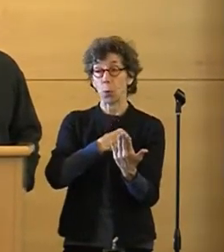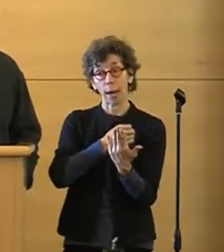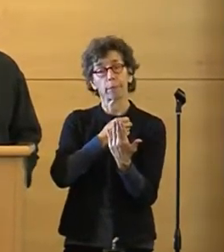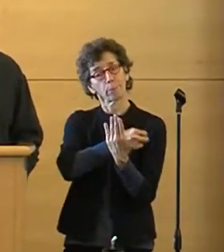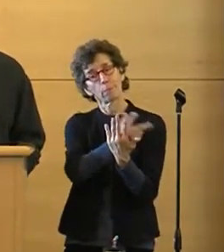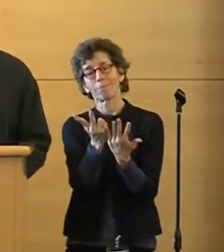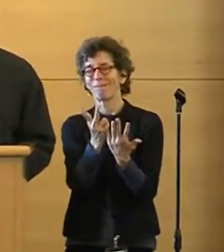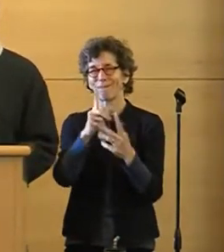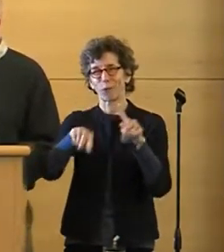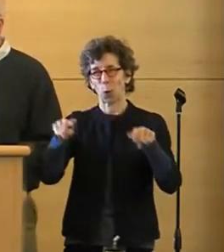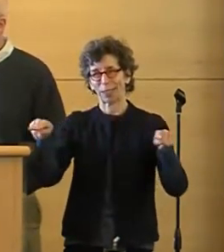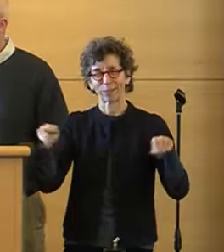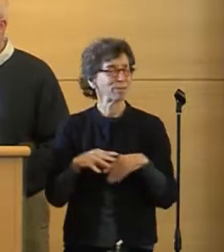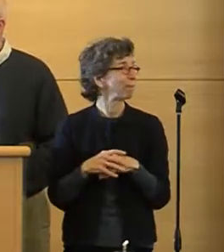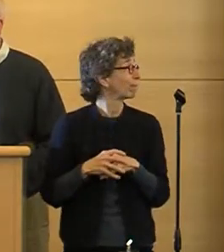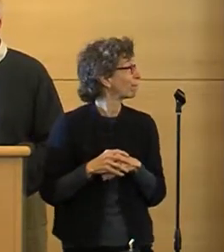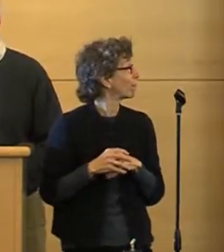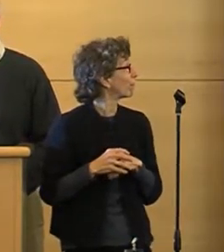and communicating.